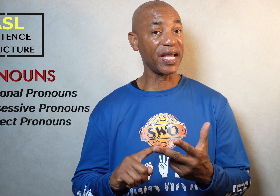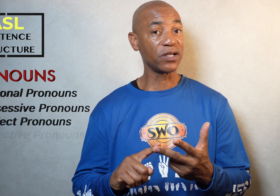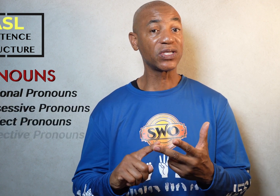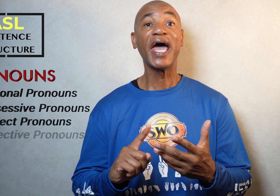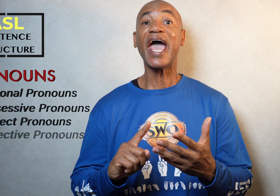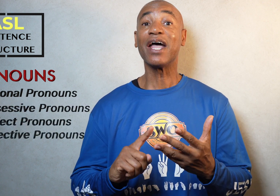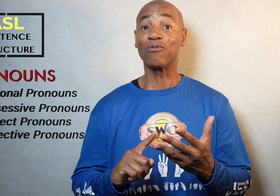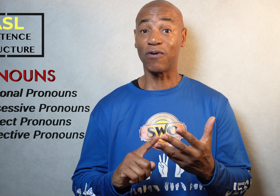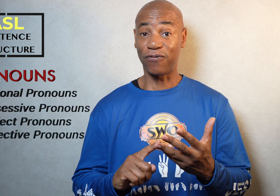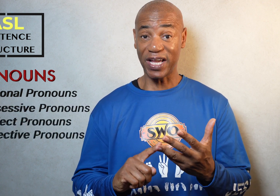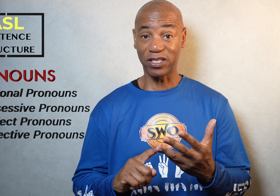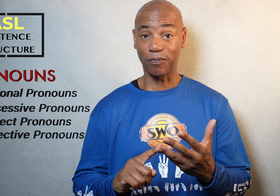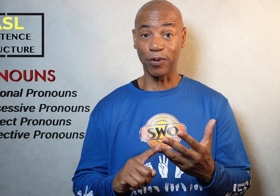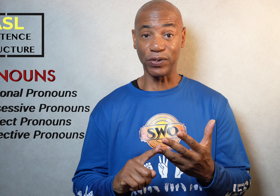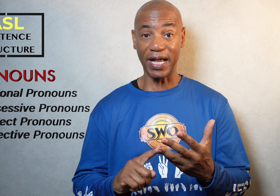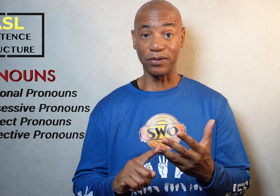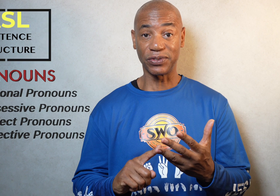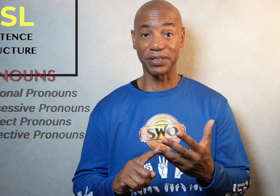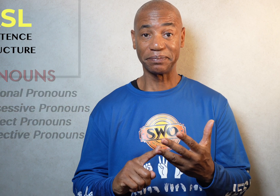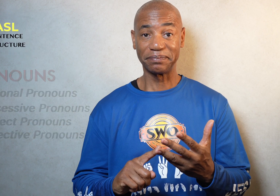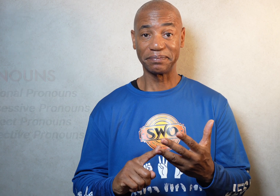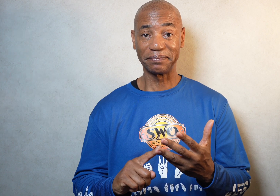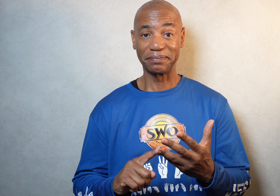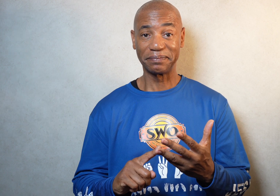pronouns, and reflective pronouns.